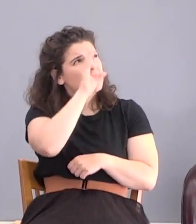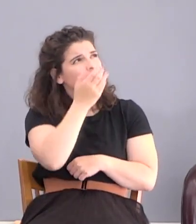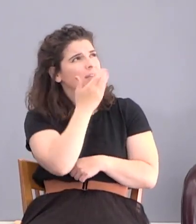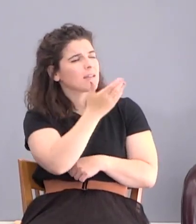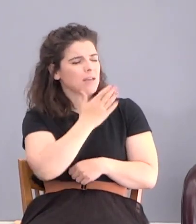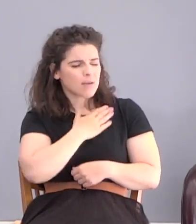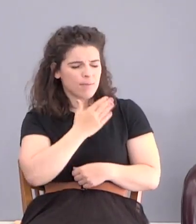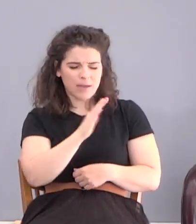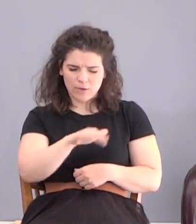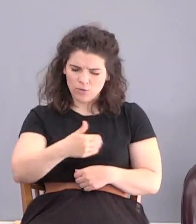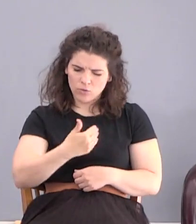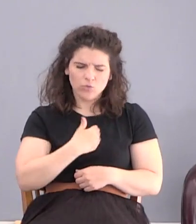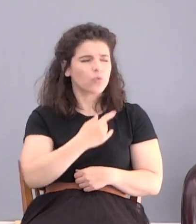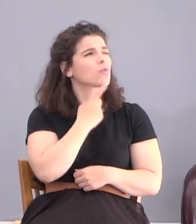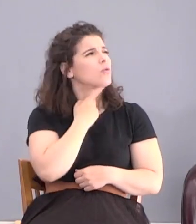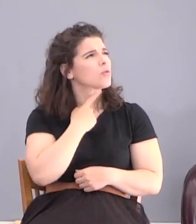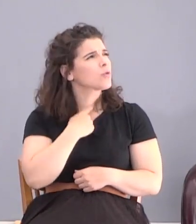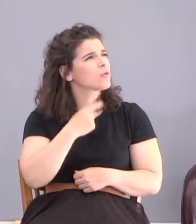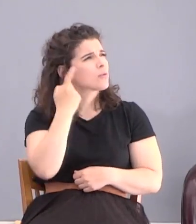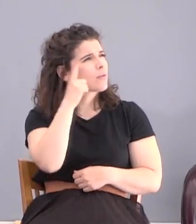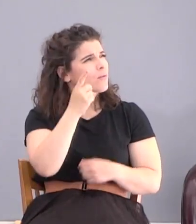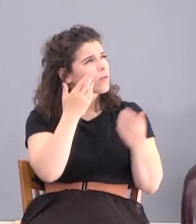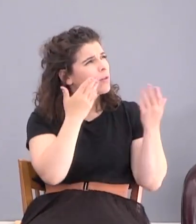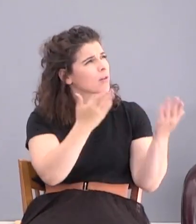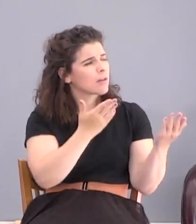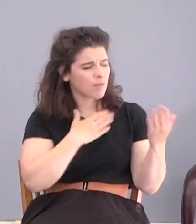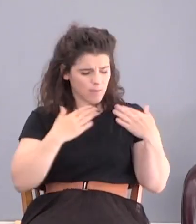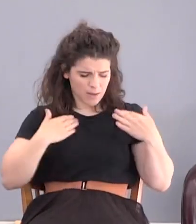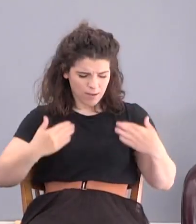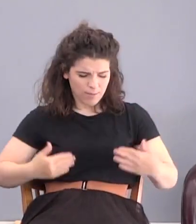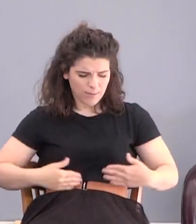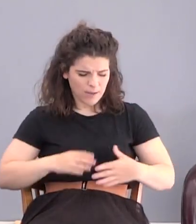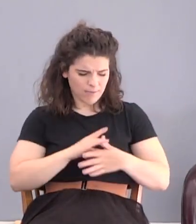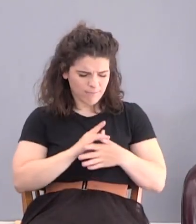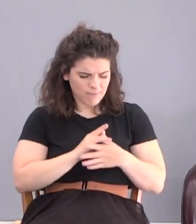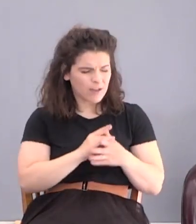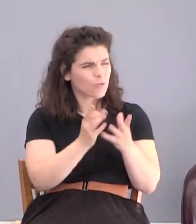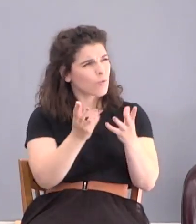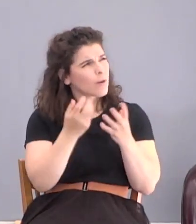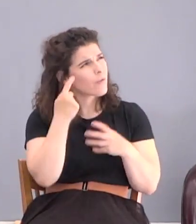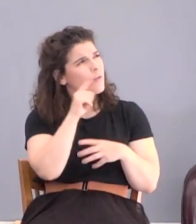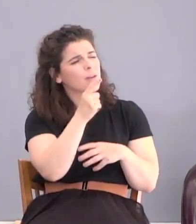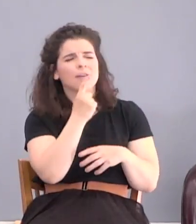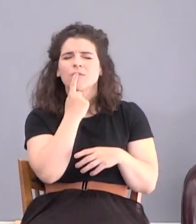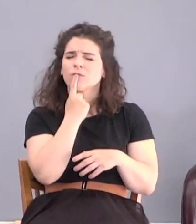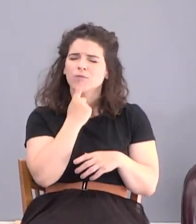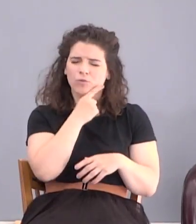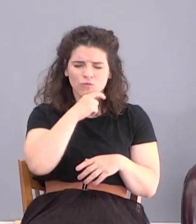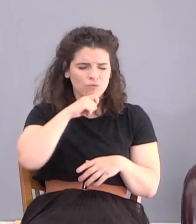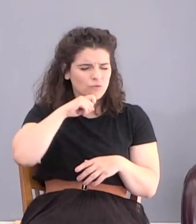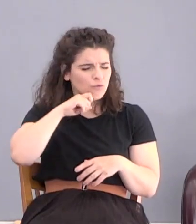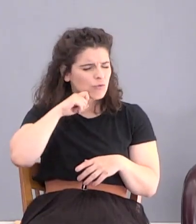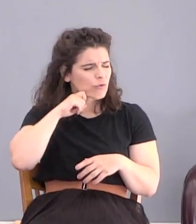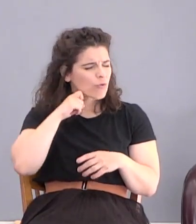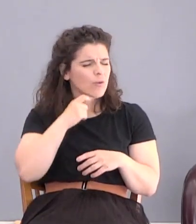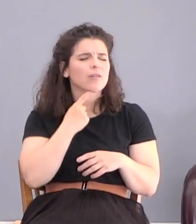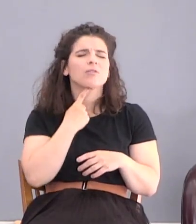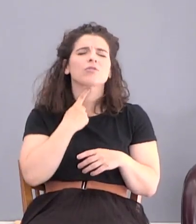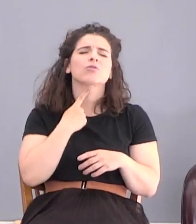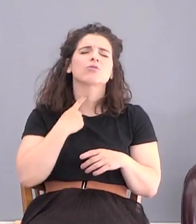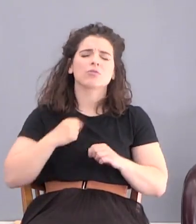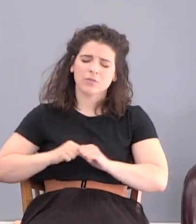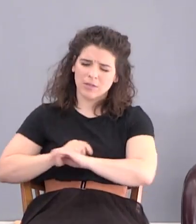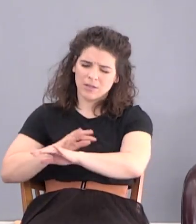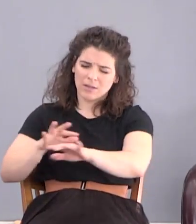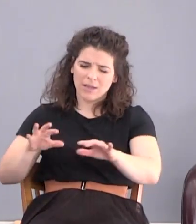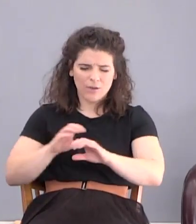soul thirsteth for thee. My flesh longeth for thee in a dry and thirsty land where no water is. So here